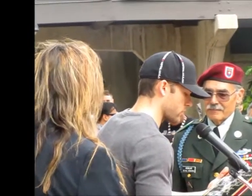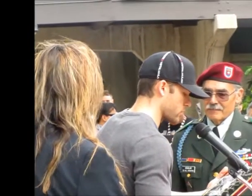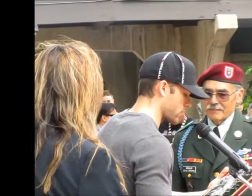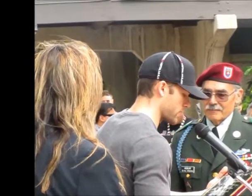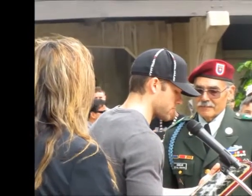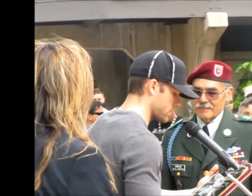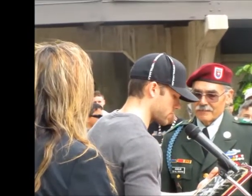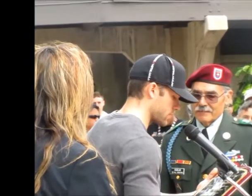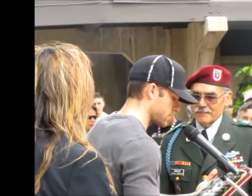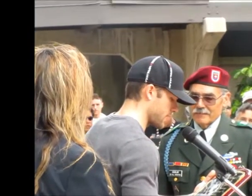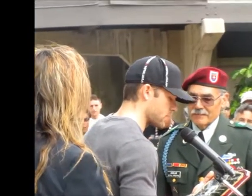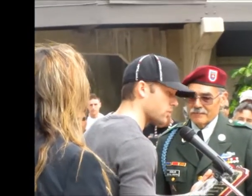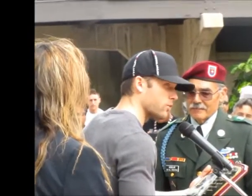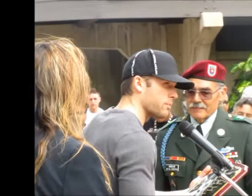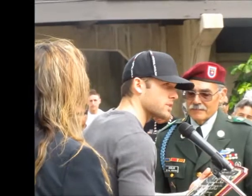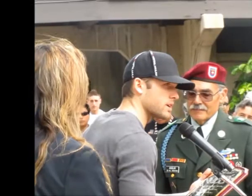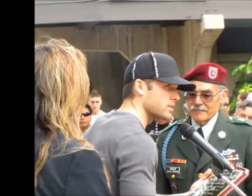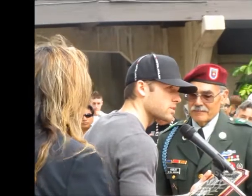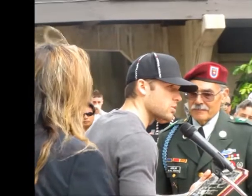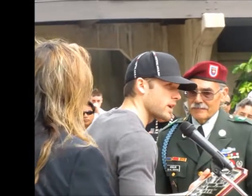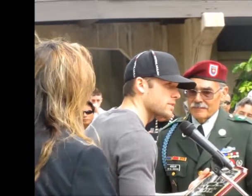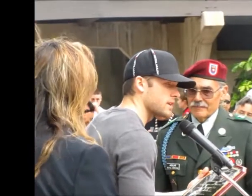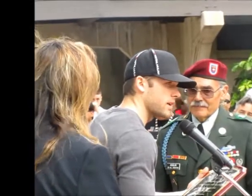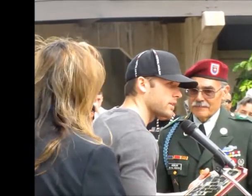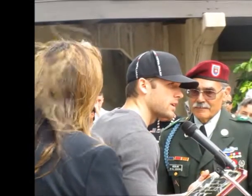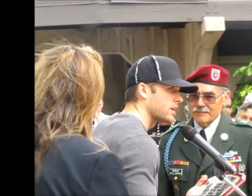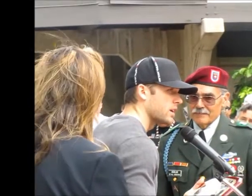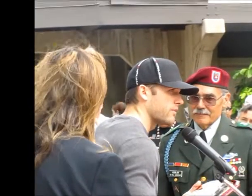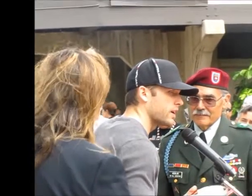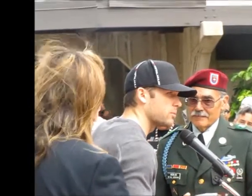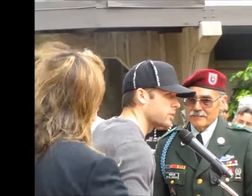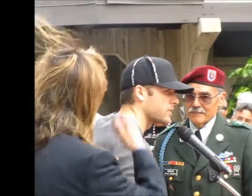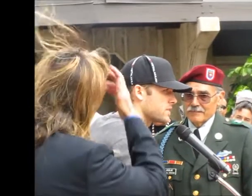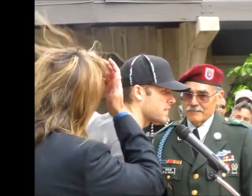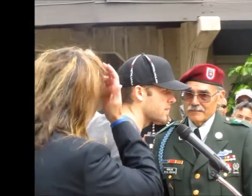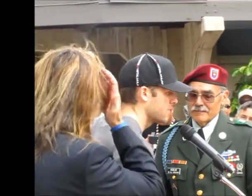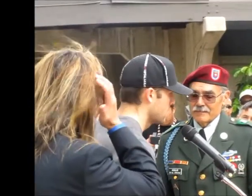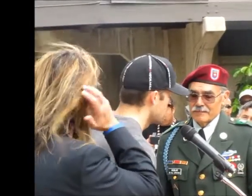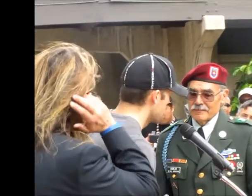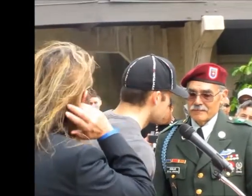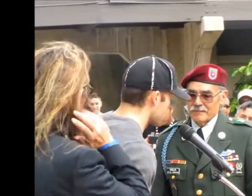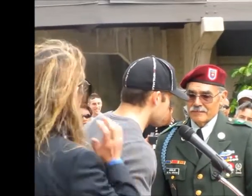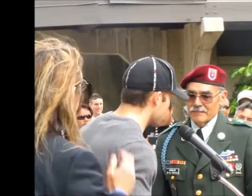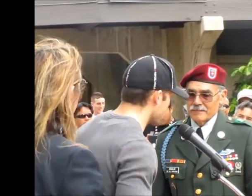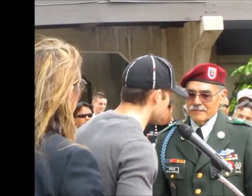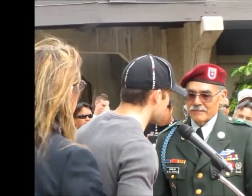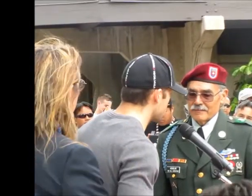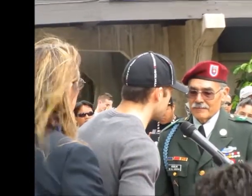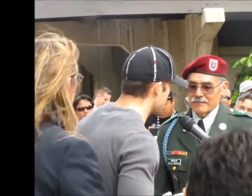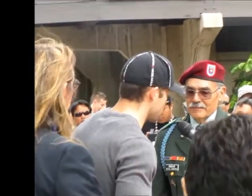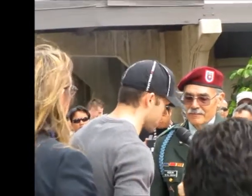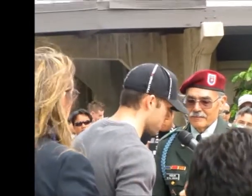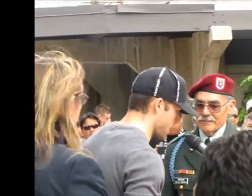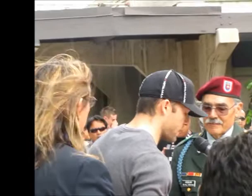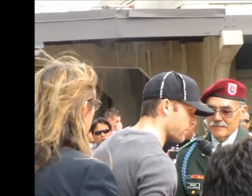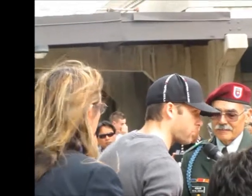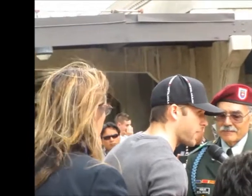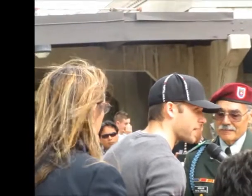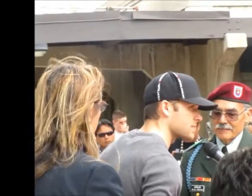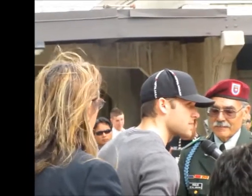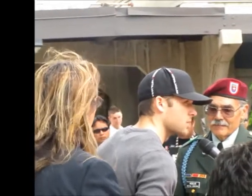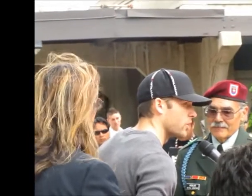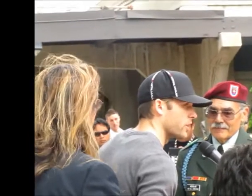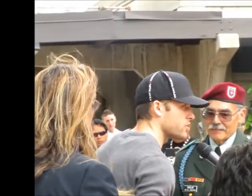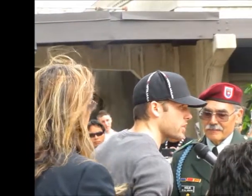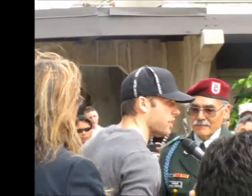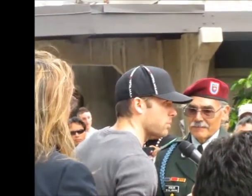Student Veterans Organization, dated November 10th, 2011. And if I could briefly say, Sergeant Nick Aguilar, there's not enough